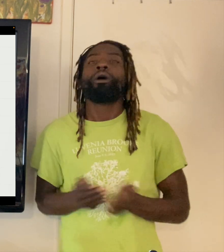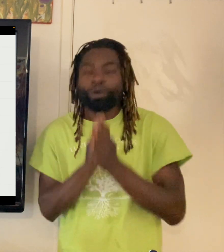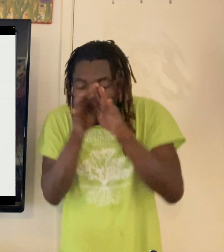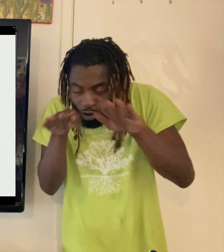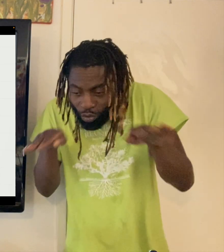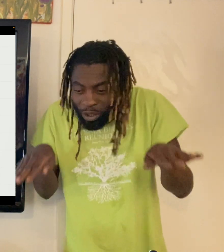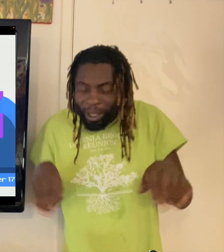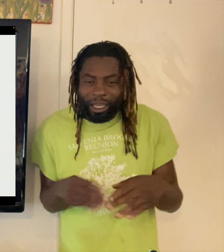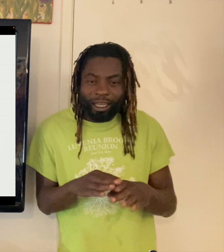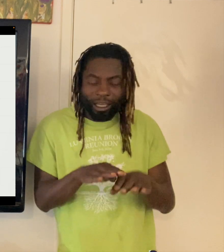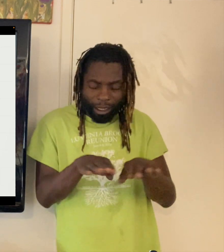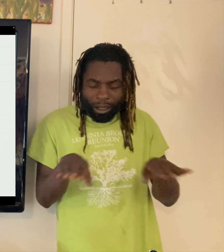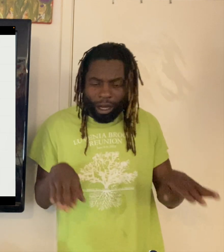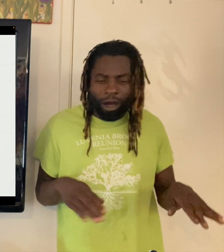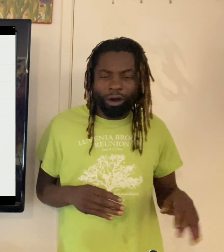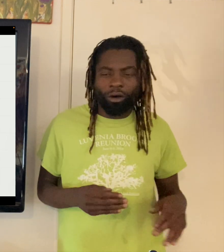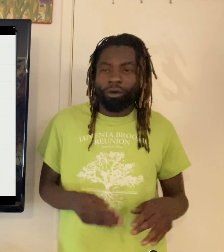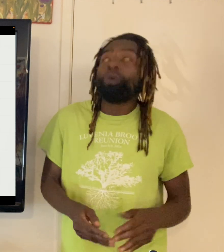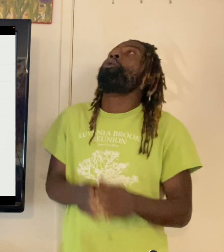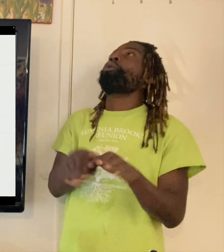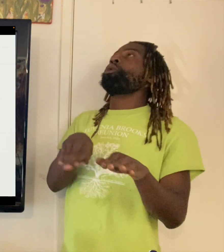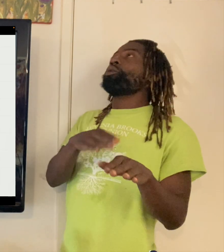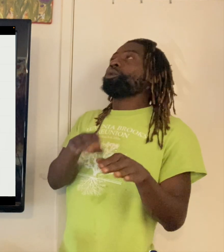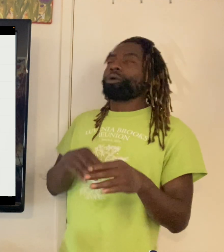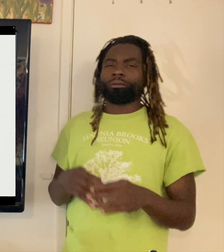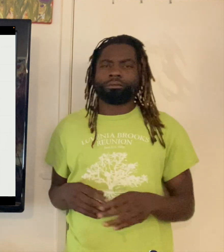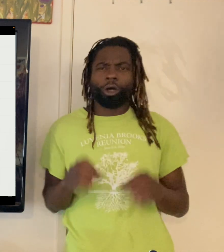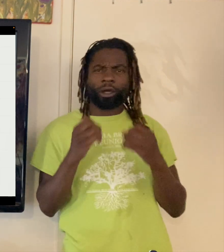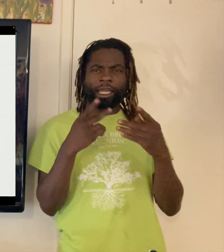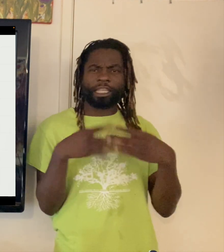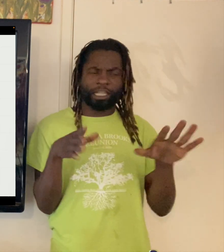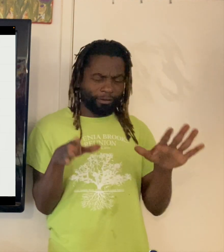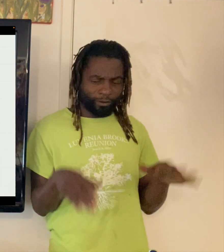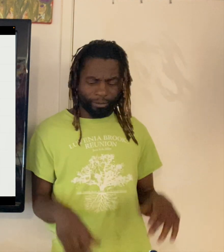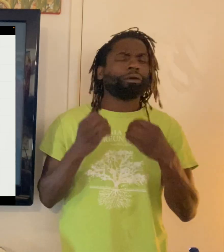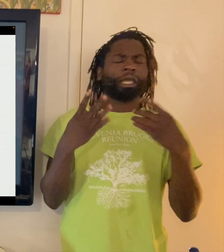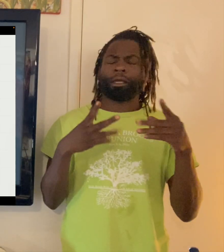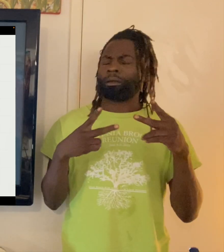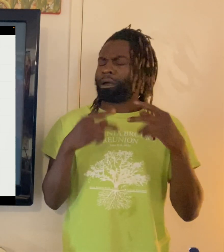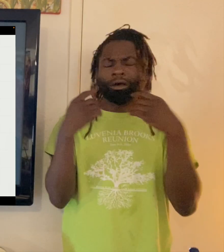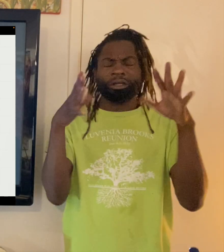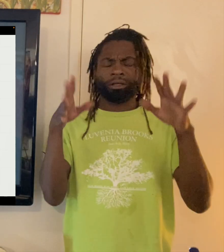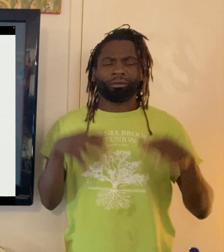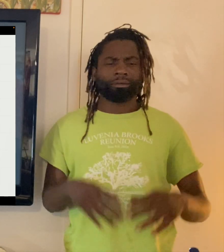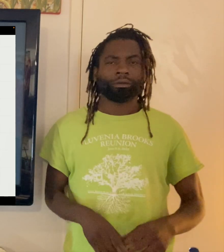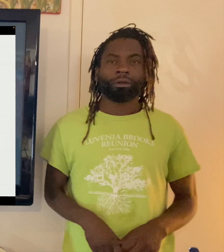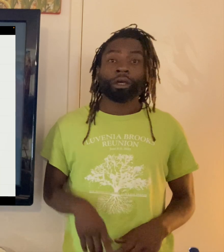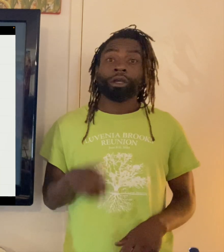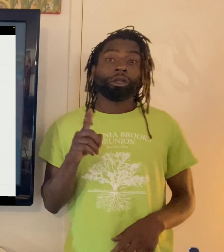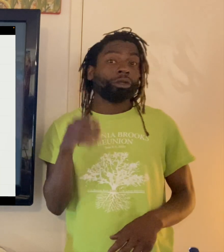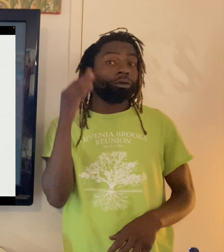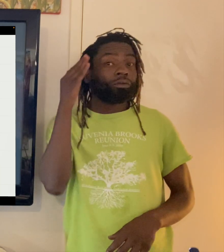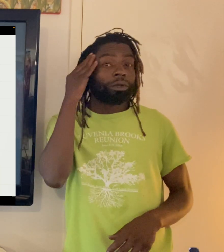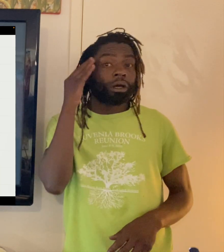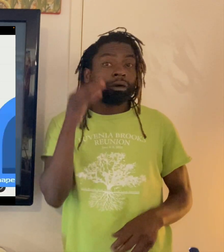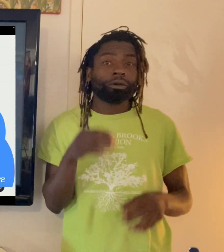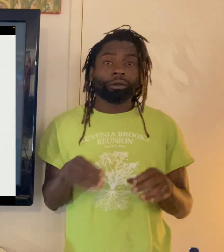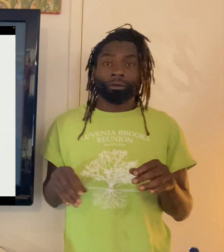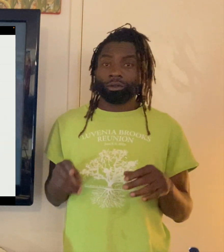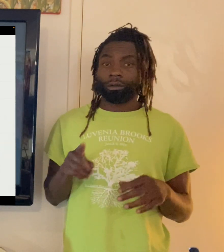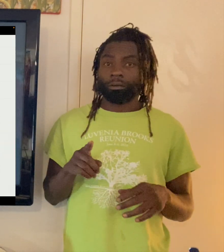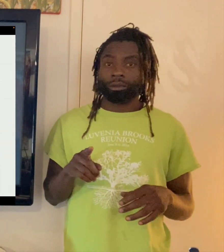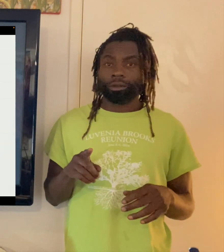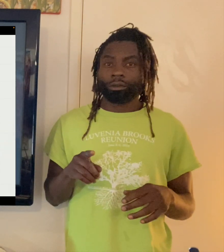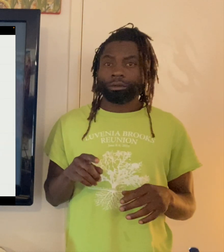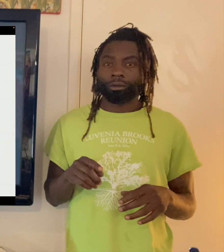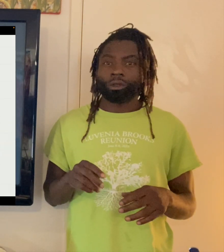take a refreshing dip in the pool. Backstroke, front crawl. Okay, that's enough. Did you know that you can